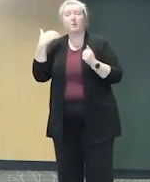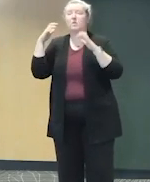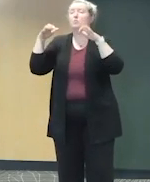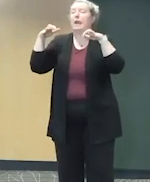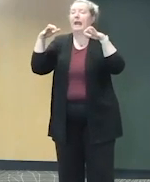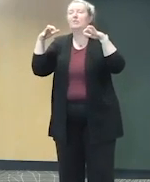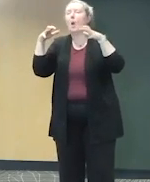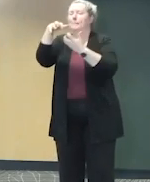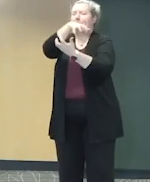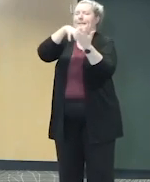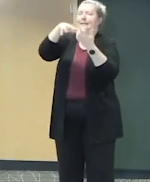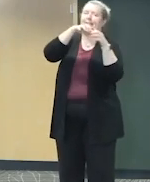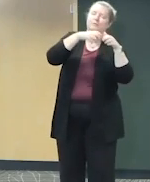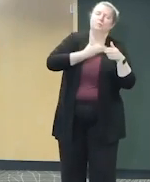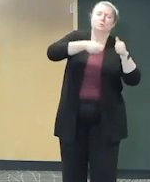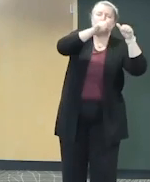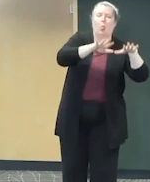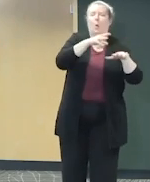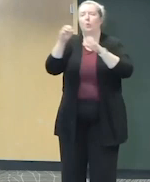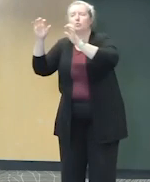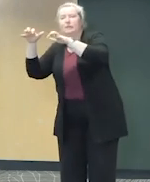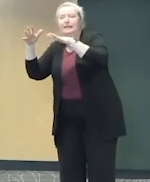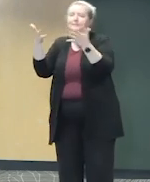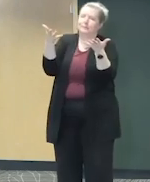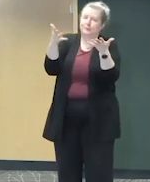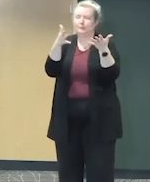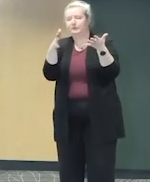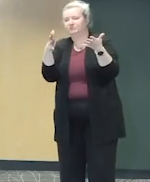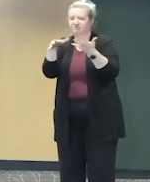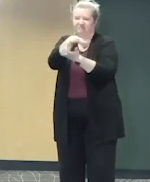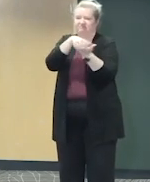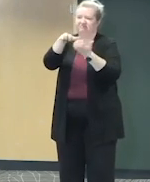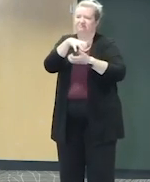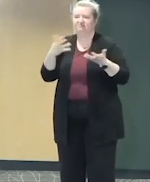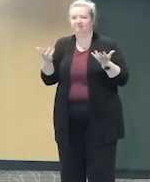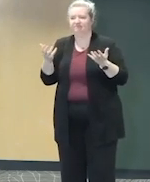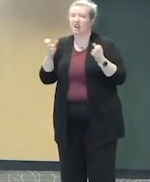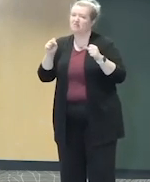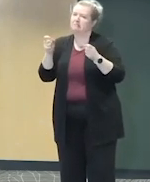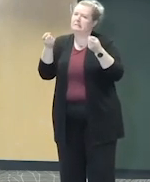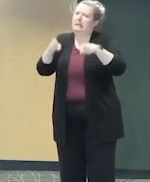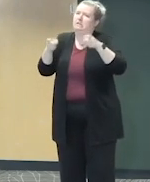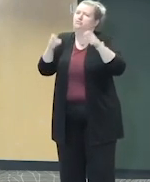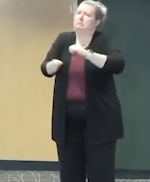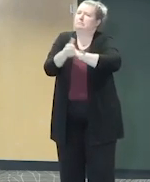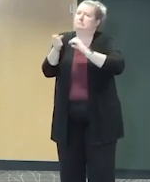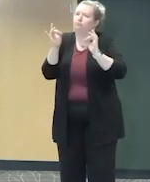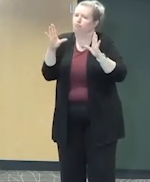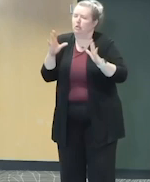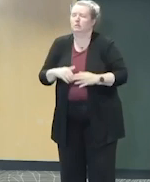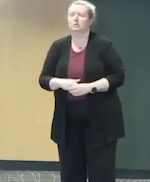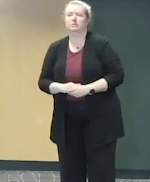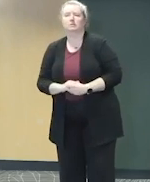mix, which, by the way, can make roads very dangerous. Heavy snow, obviously, could also lead to rapidly deteriorating